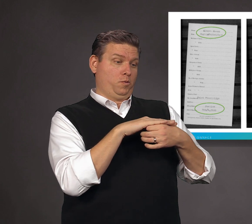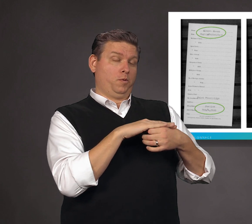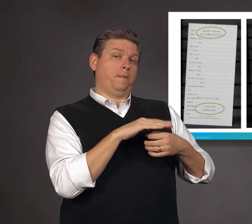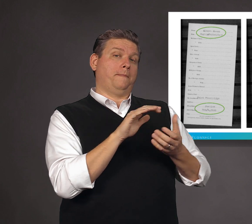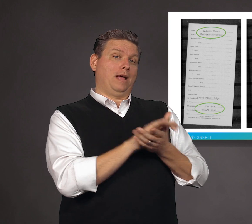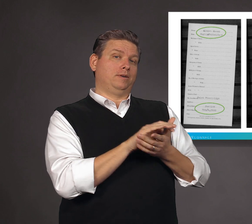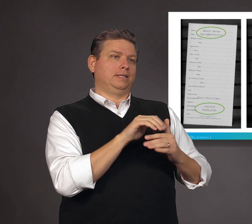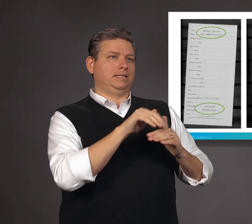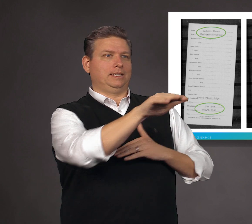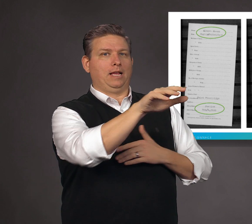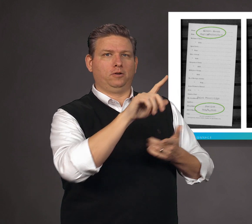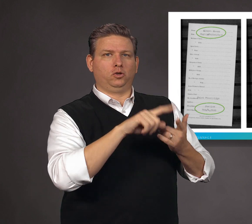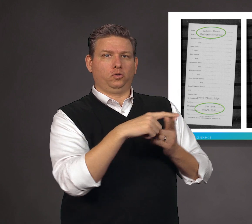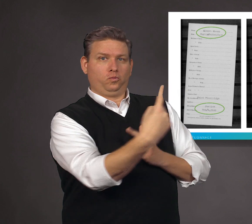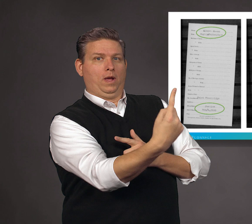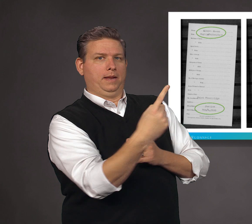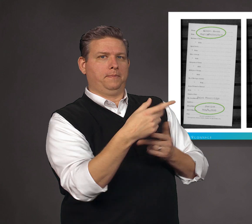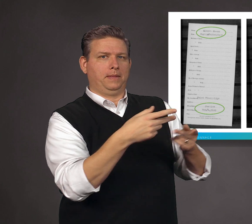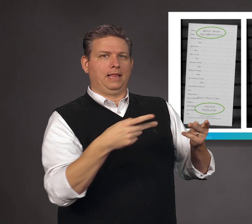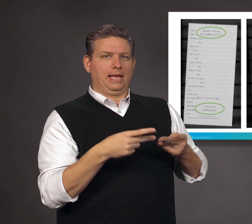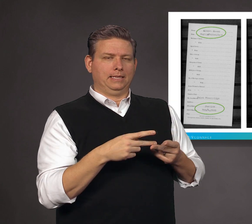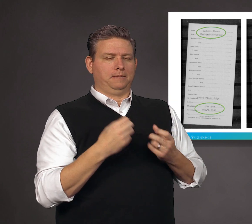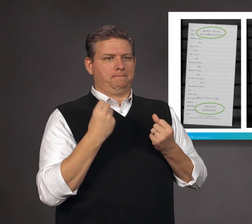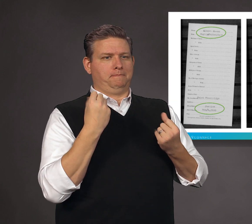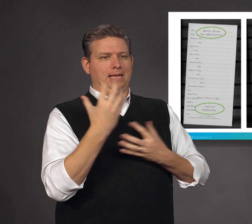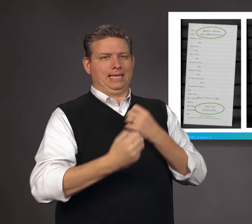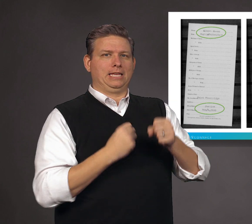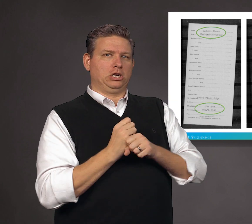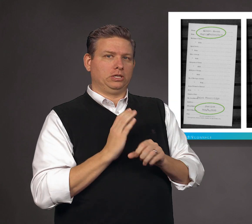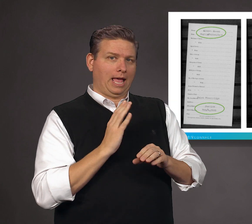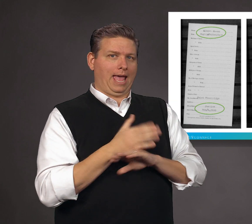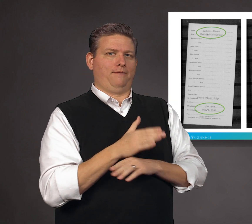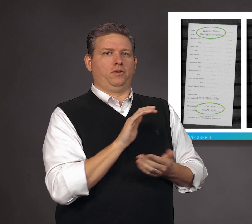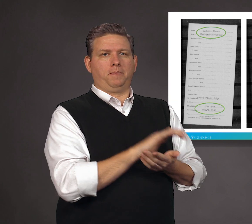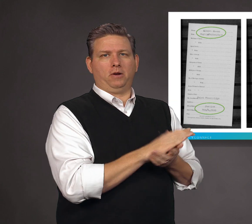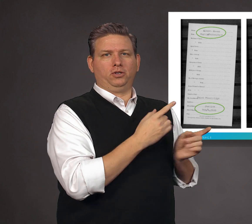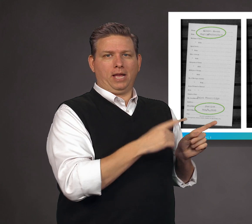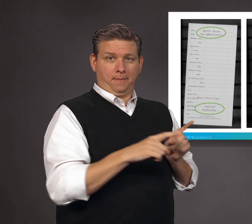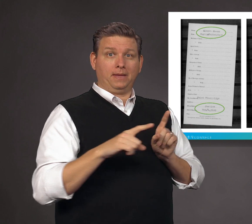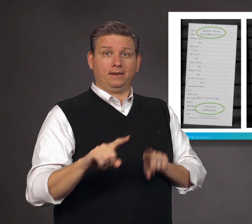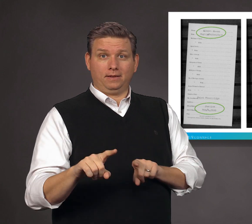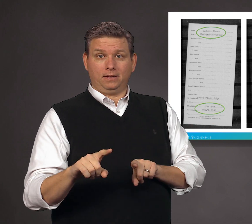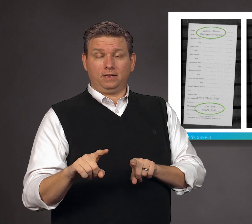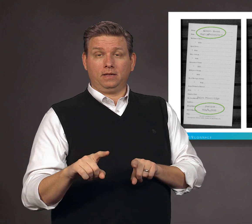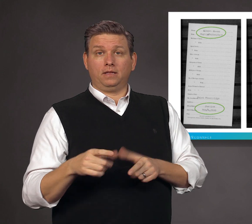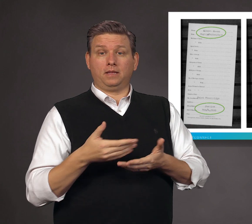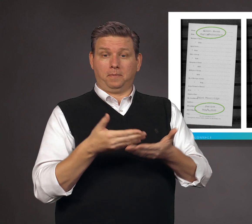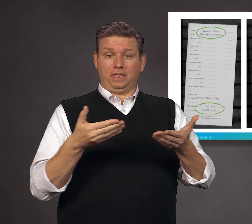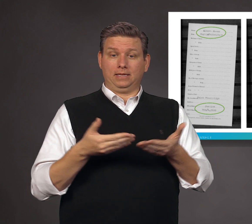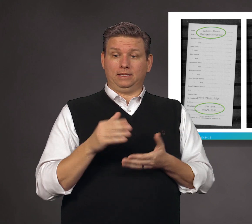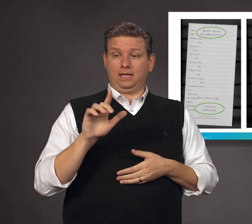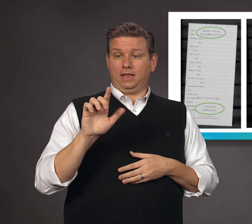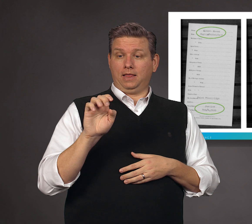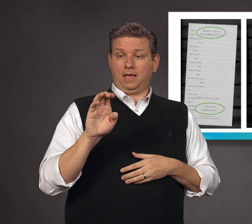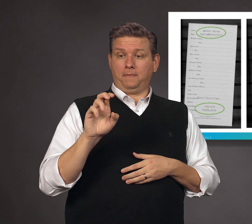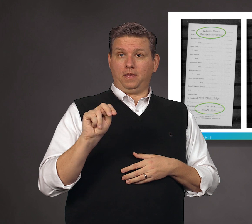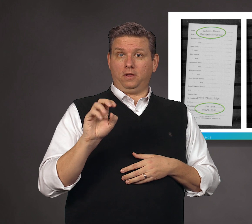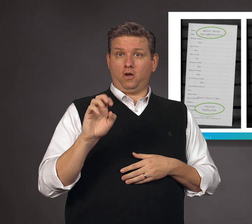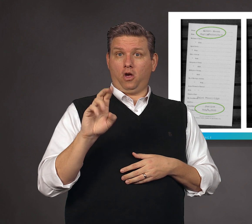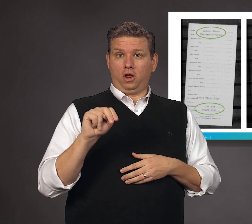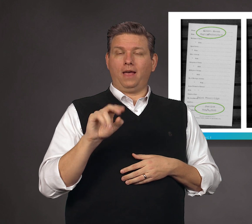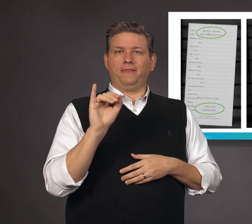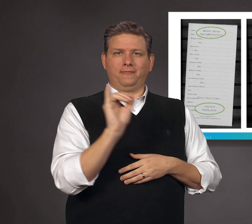to a central place to be recorded many years after the event took place. The place of Lebanon is the place the marriage record